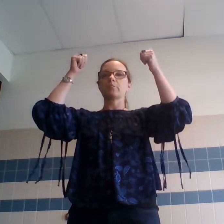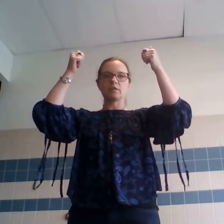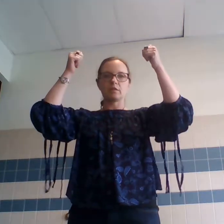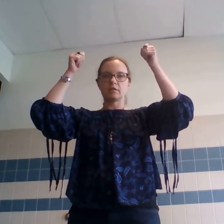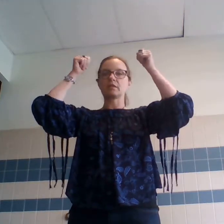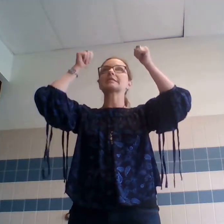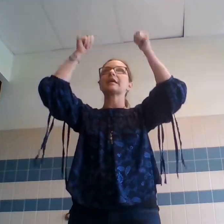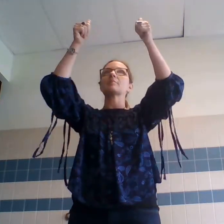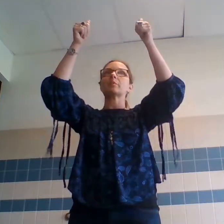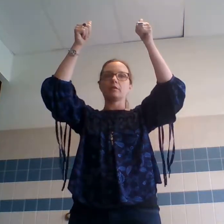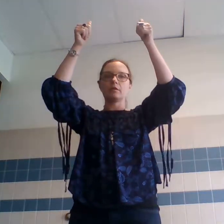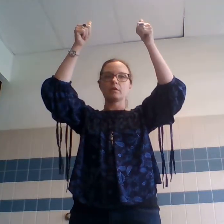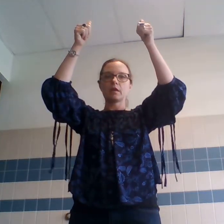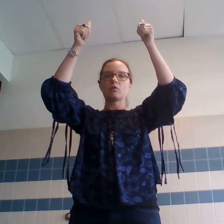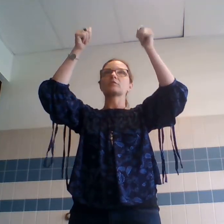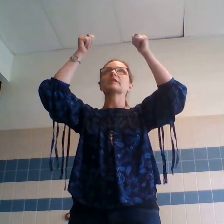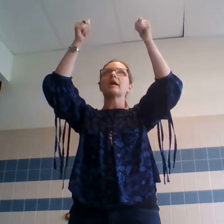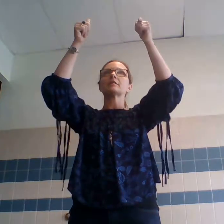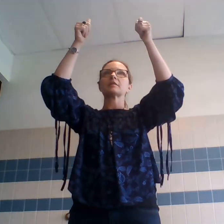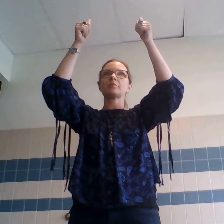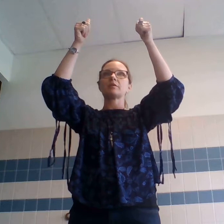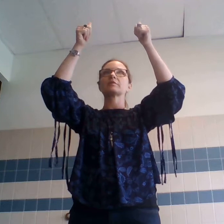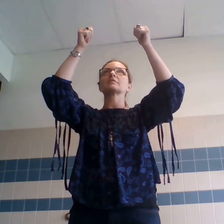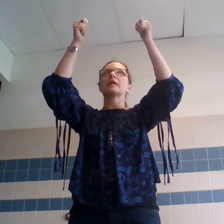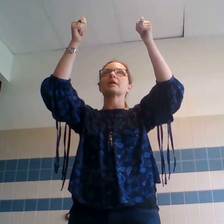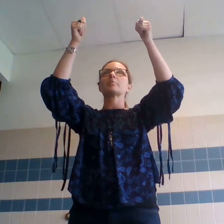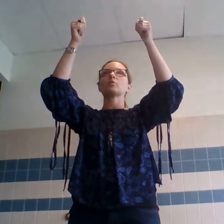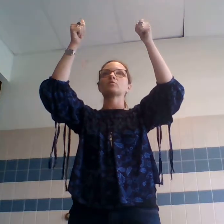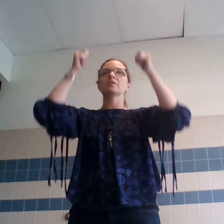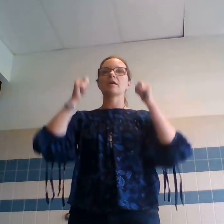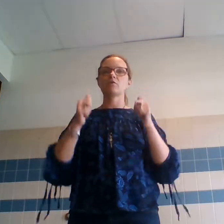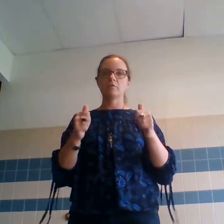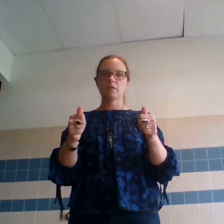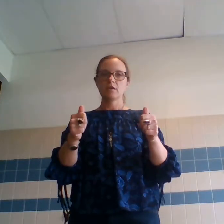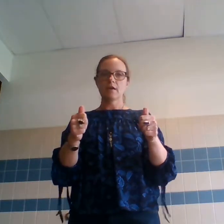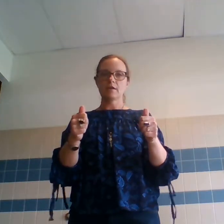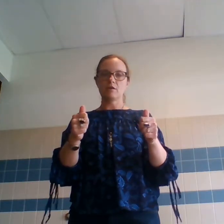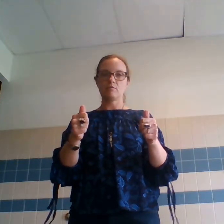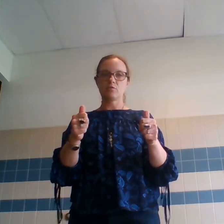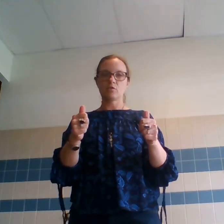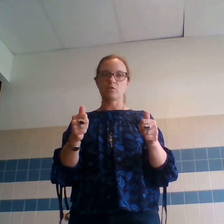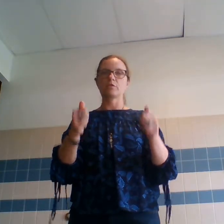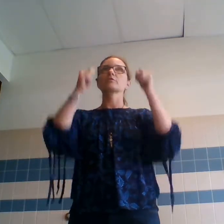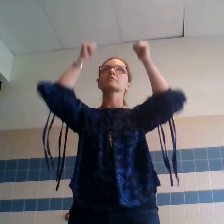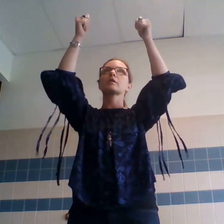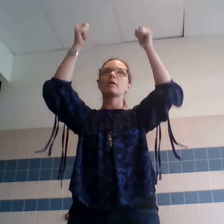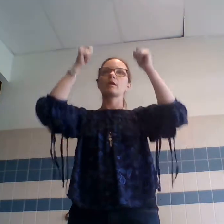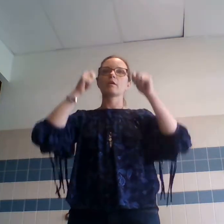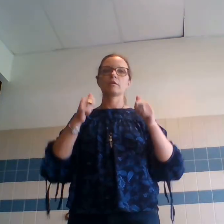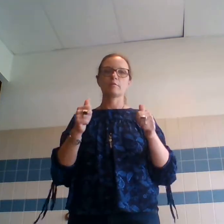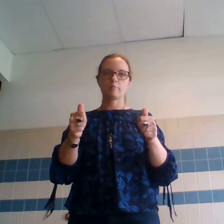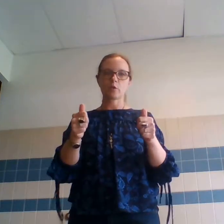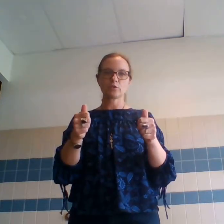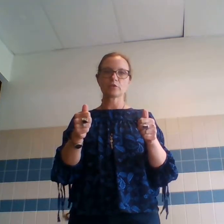putting the tape, okay, or tacks up here to tack a poster down on all 4 corners. Poster.